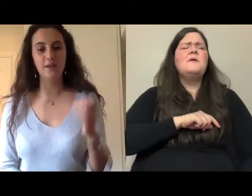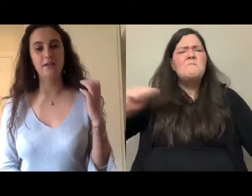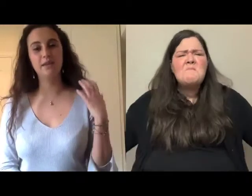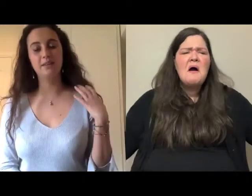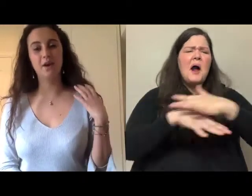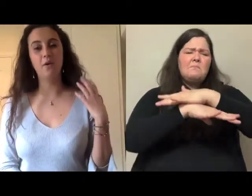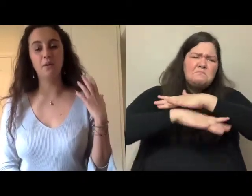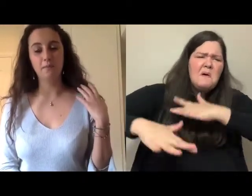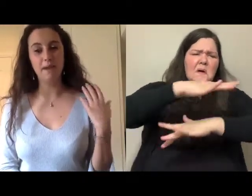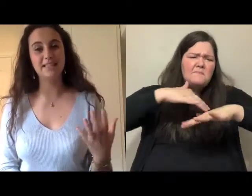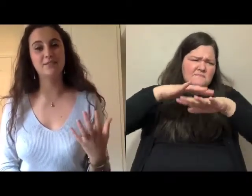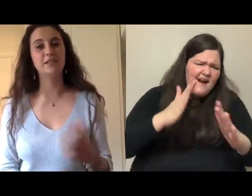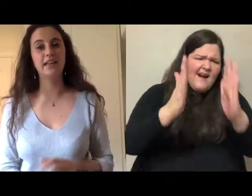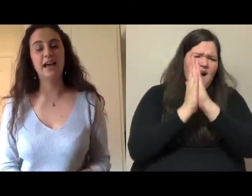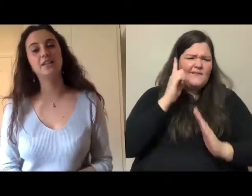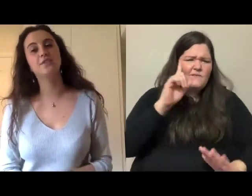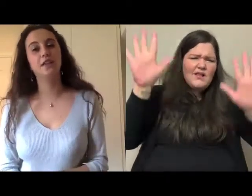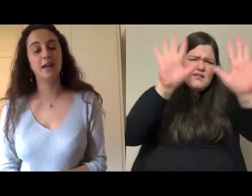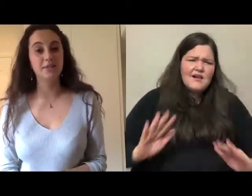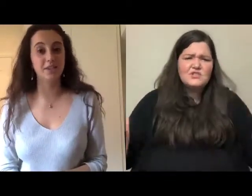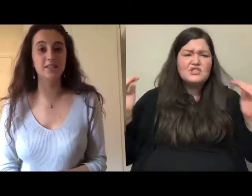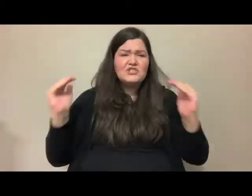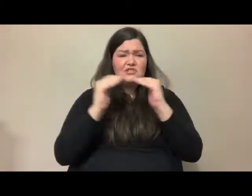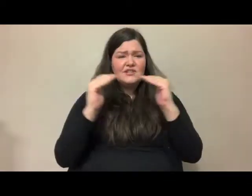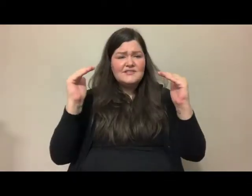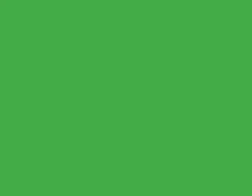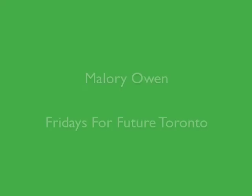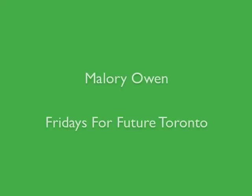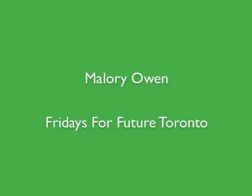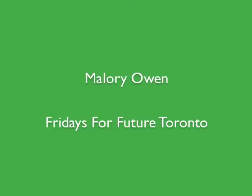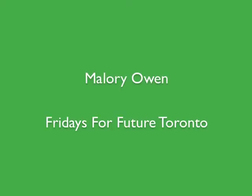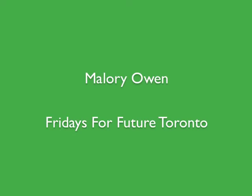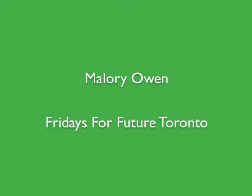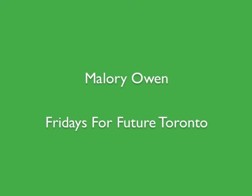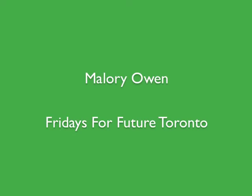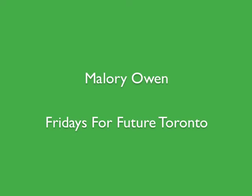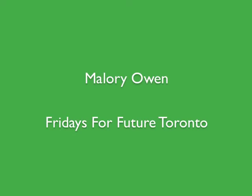that, then we can go massively and ask for the climate justice.